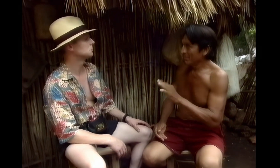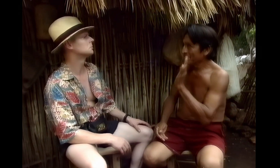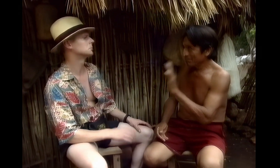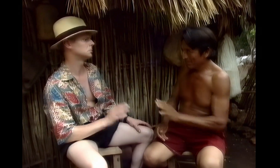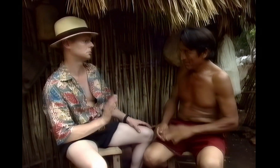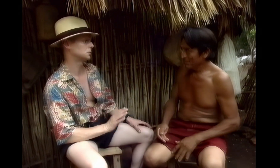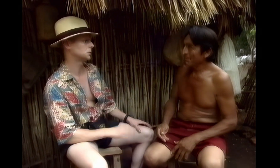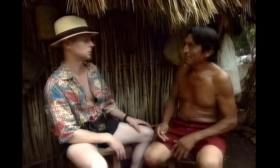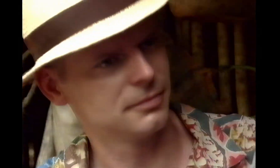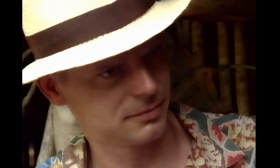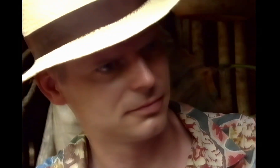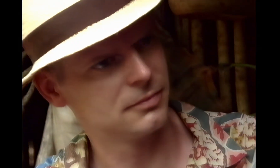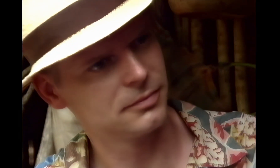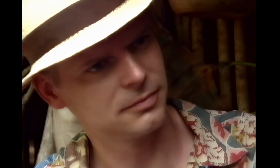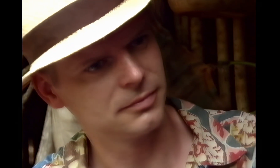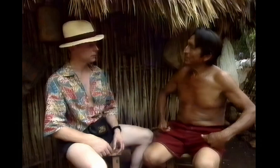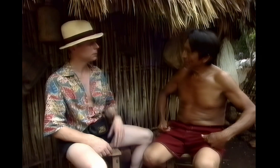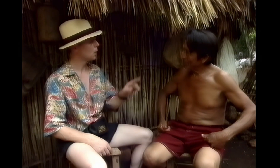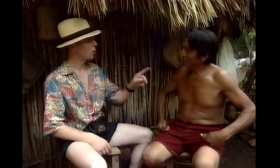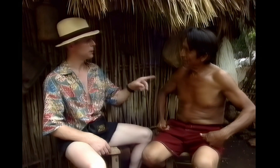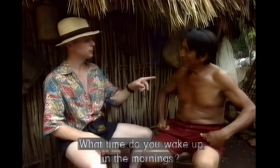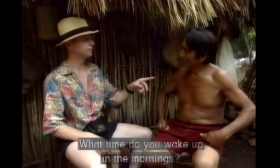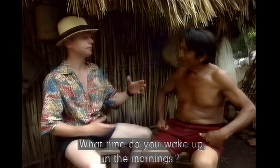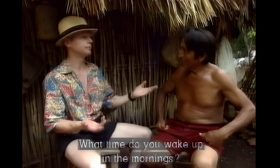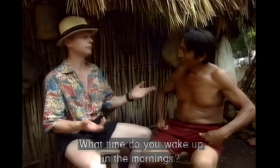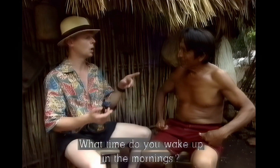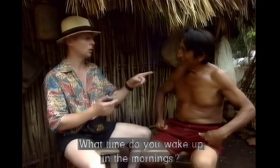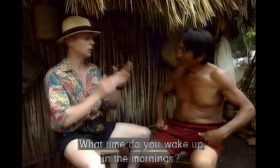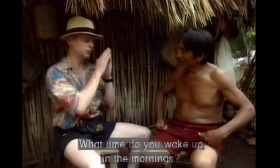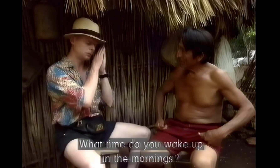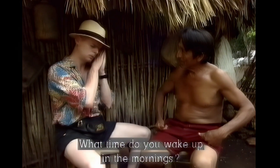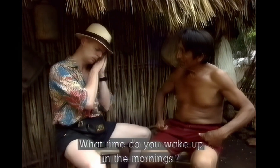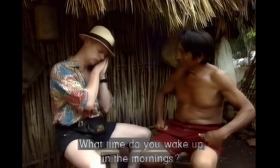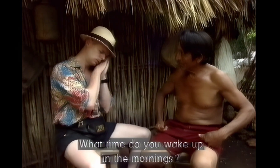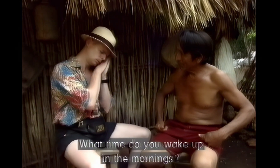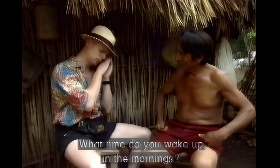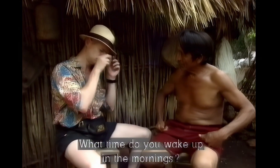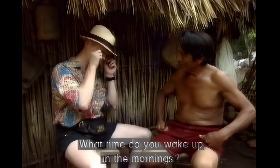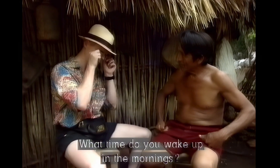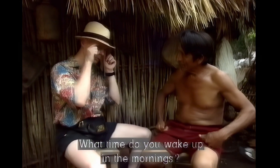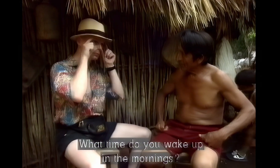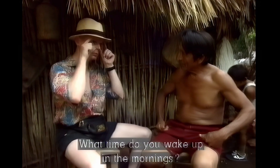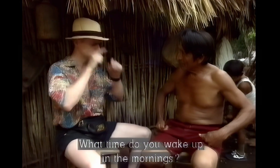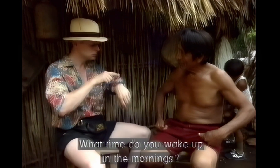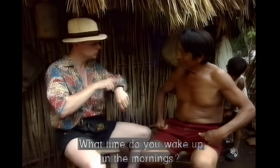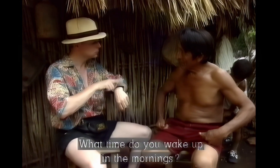Now, At what time do you wake up in the mornings?